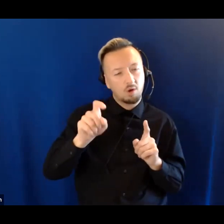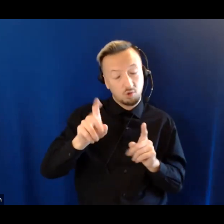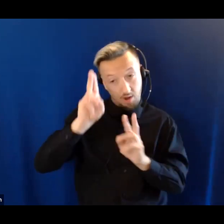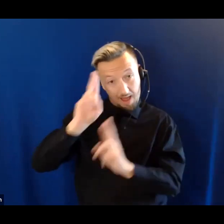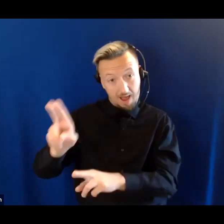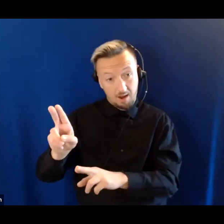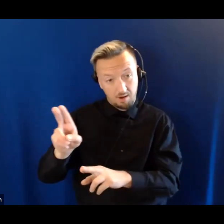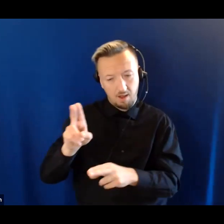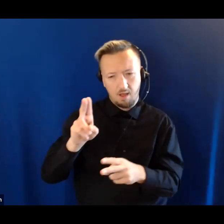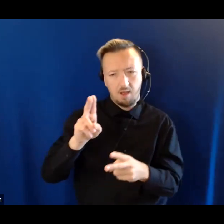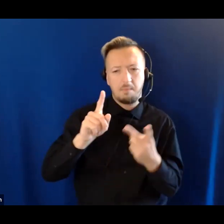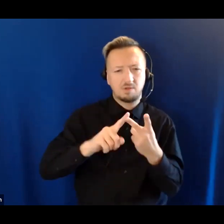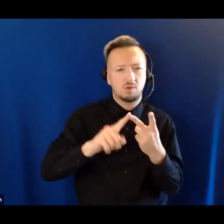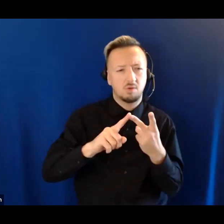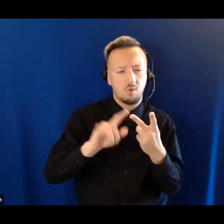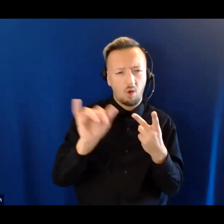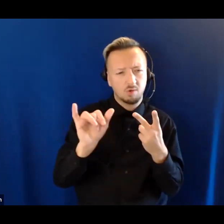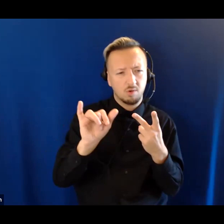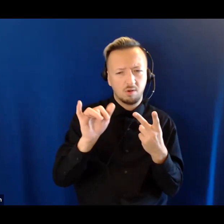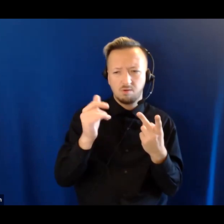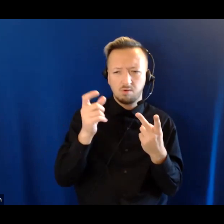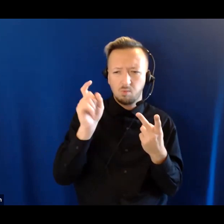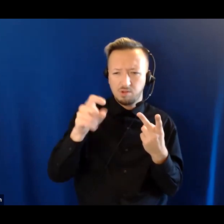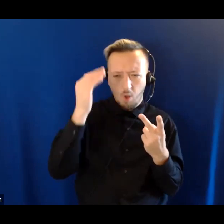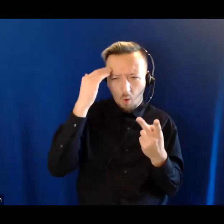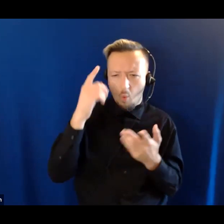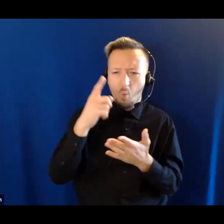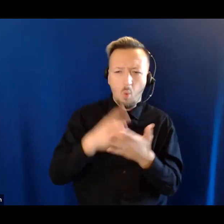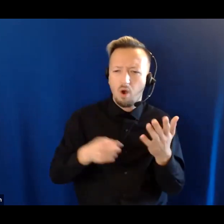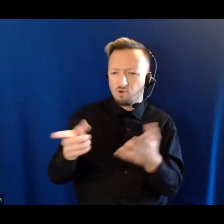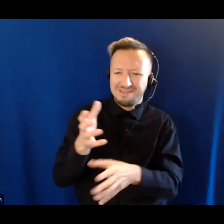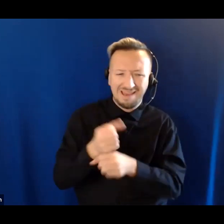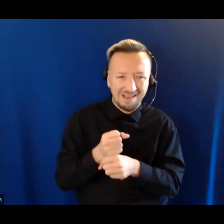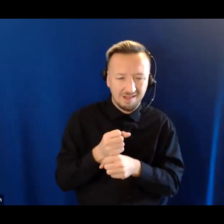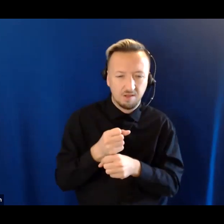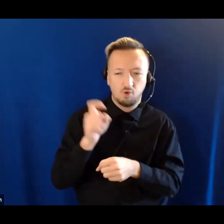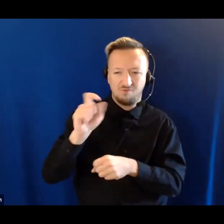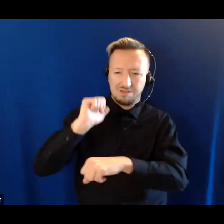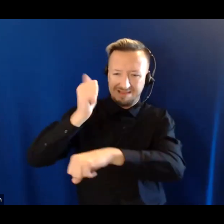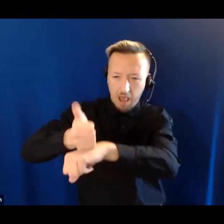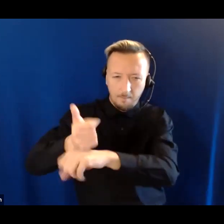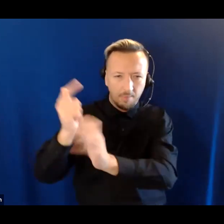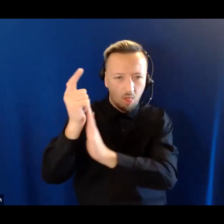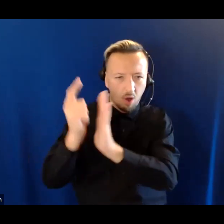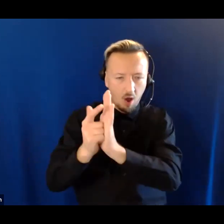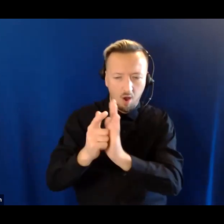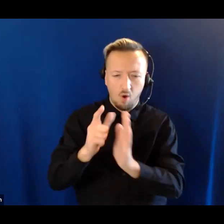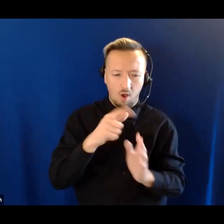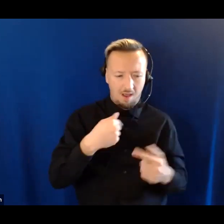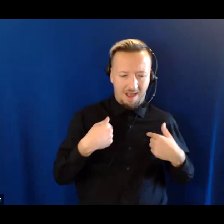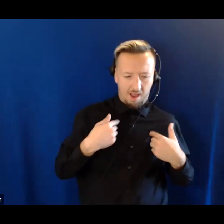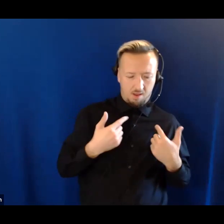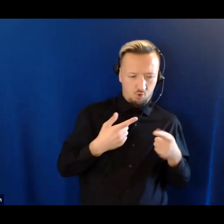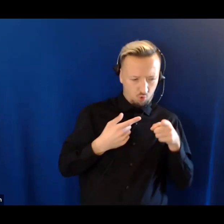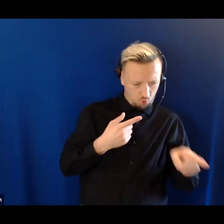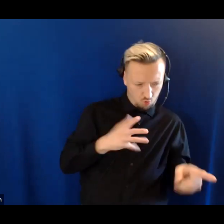two, to tell them, this is what you get, right? You get legislation and you get to participate in a system that will continue